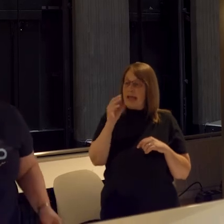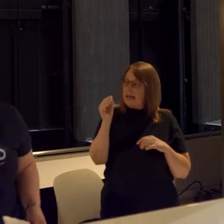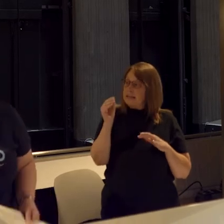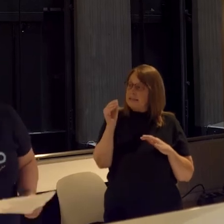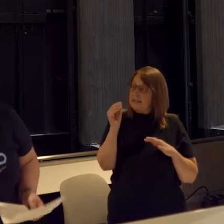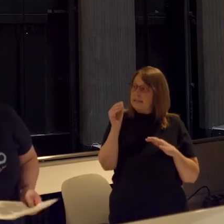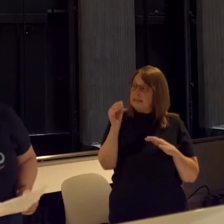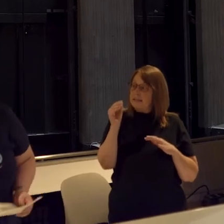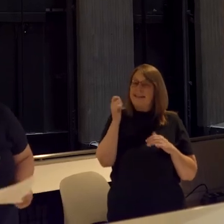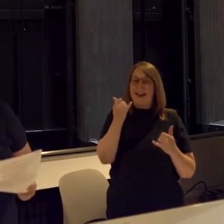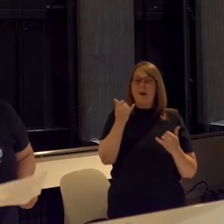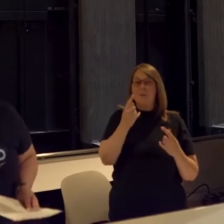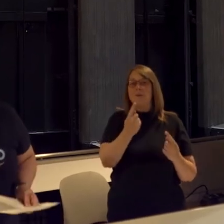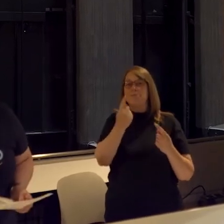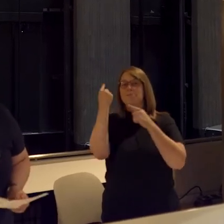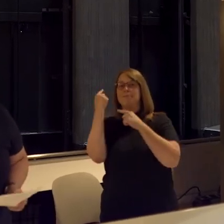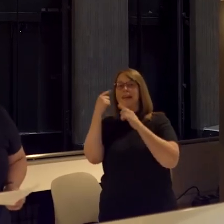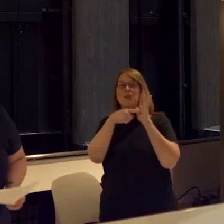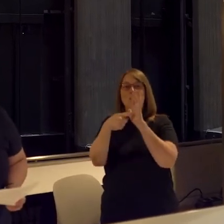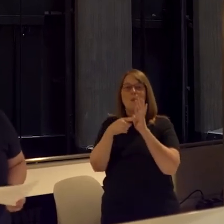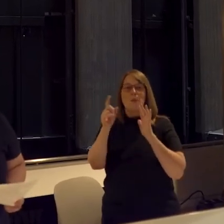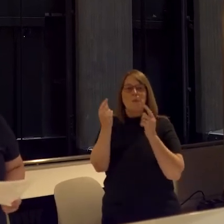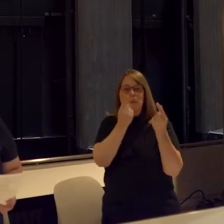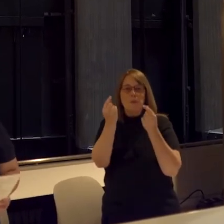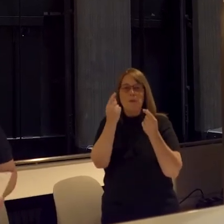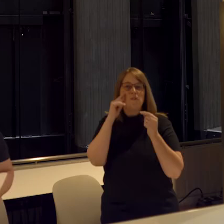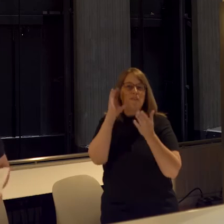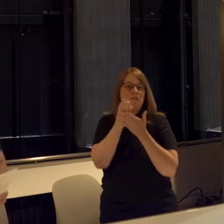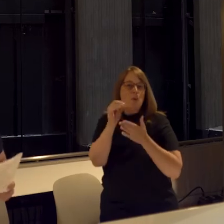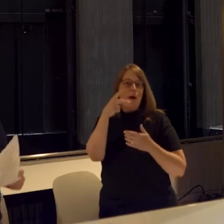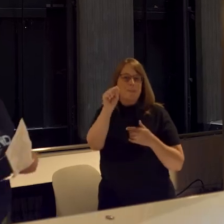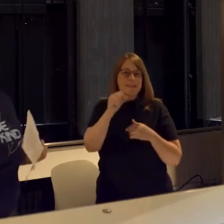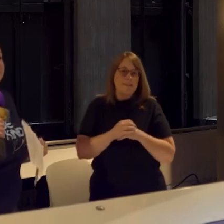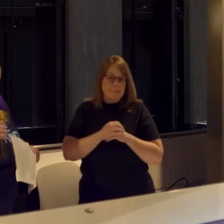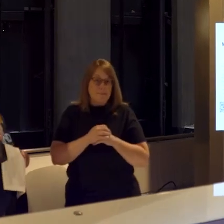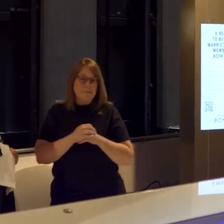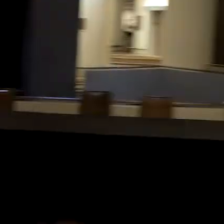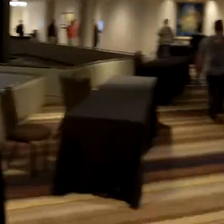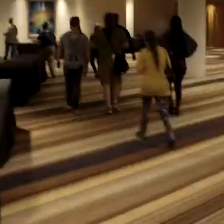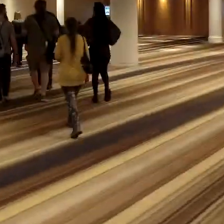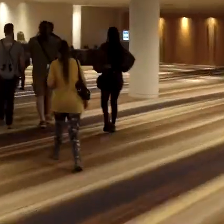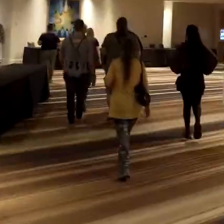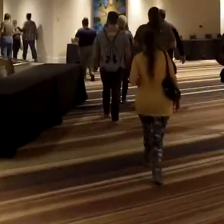And let's head to the back of the building so I can point out where to go for photo ops.